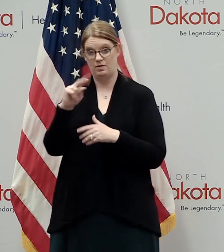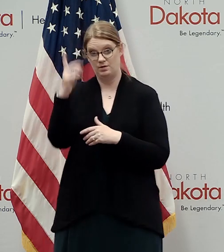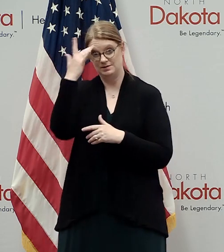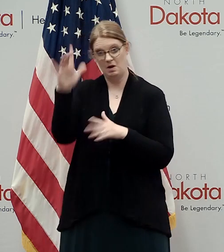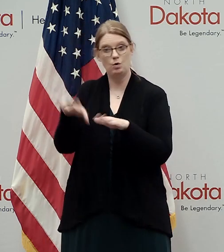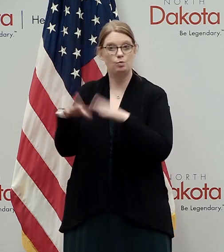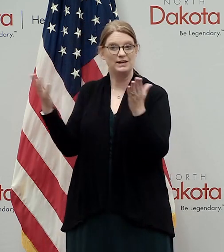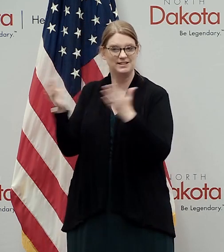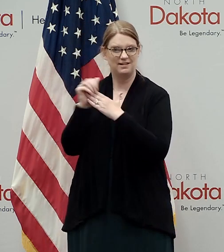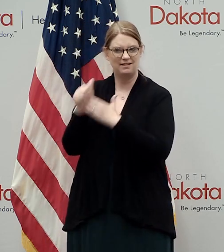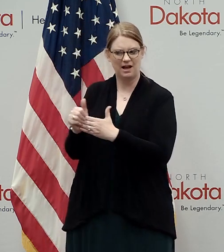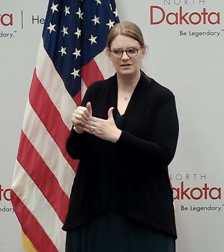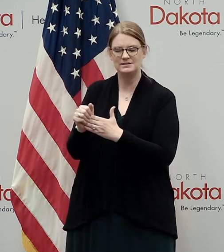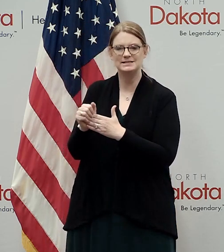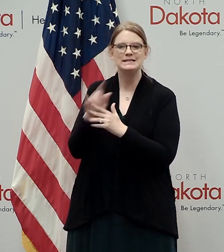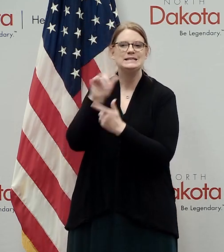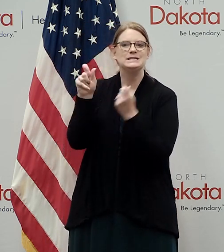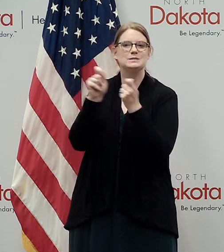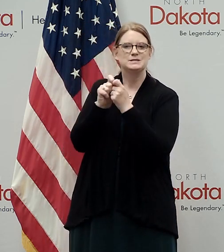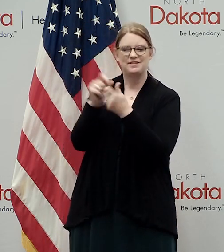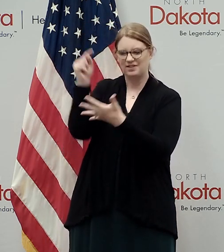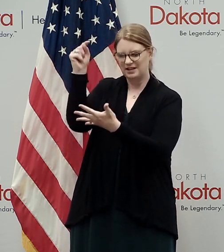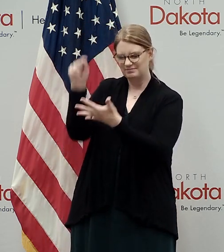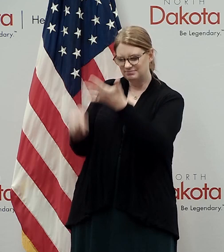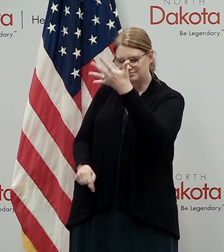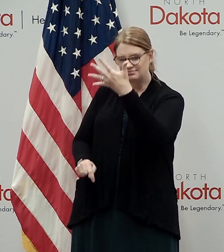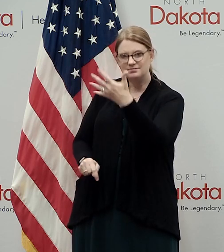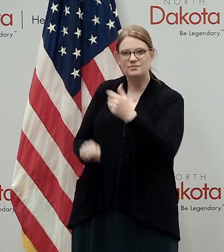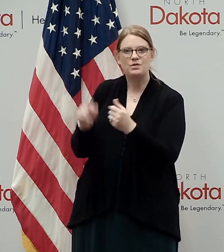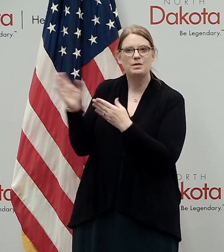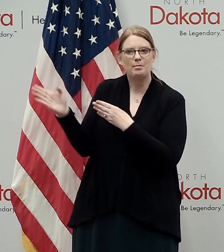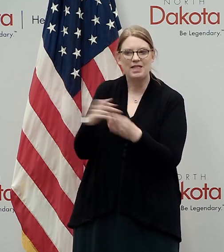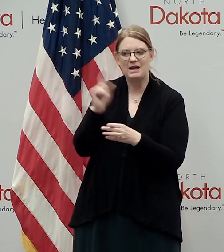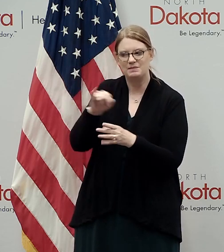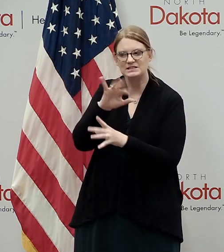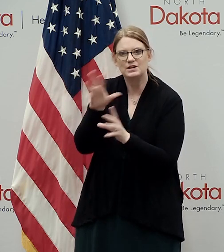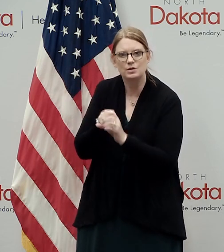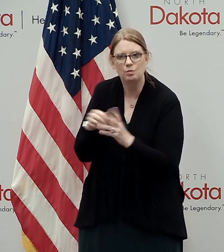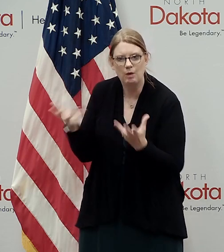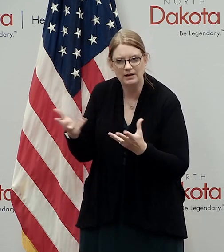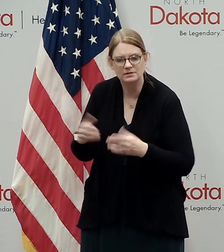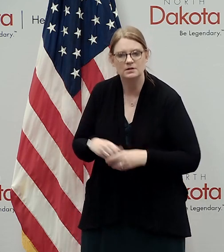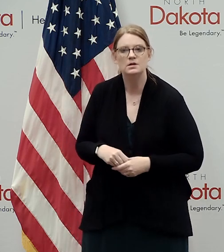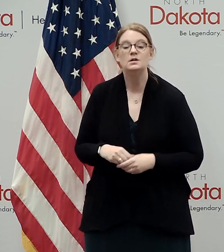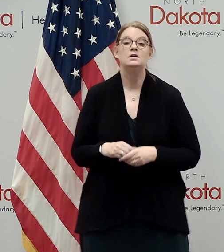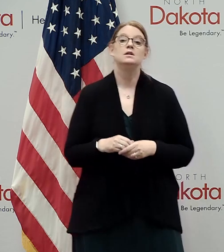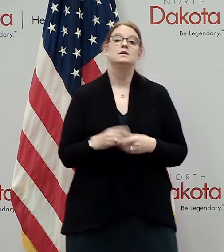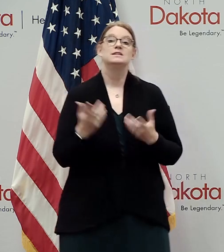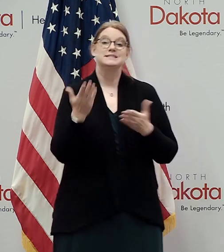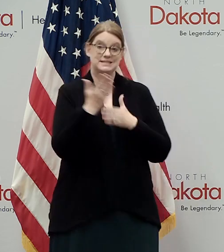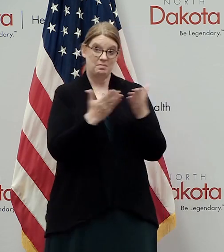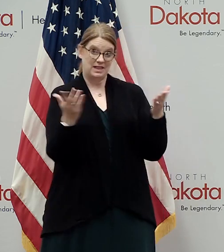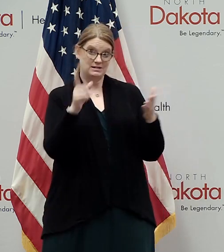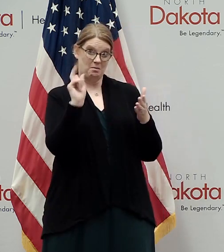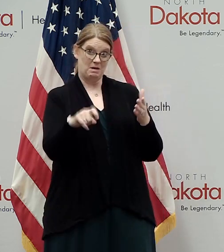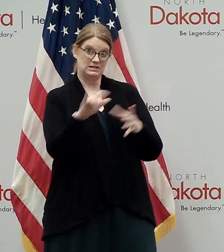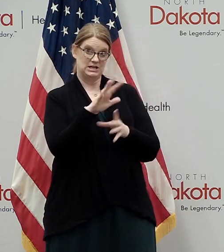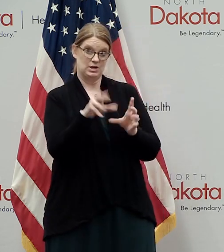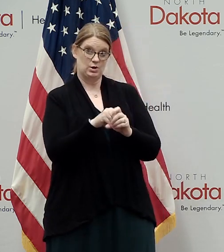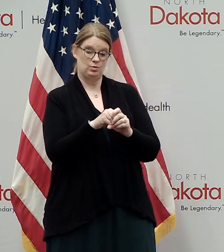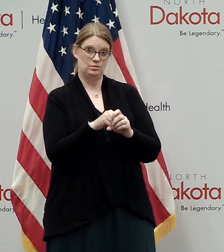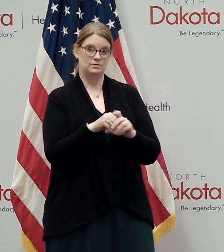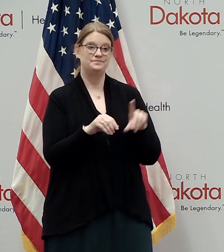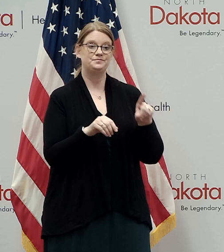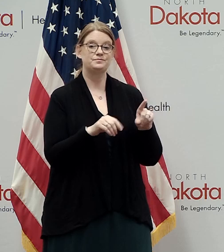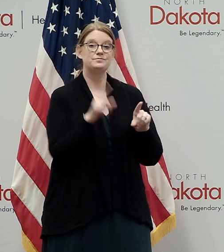the details of what a school health and safety plan must have. Some highlights include schools